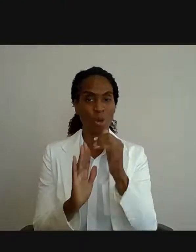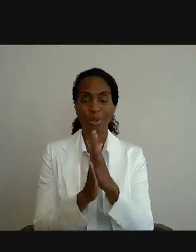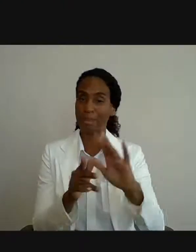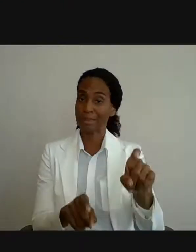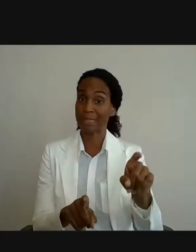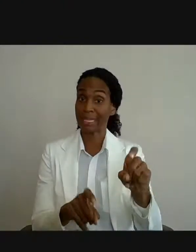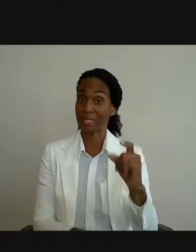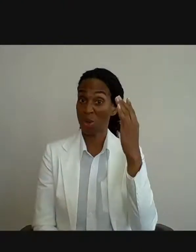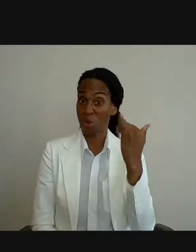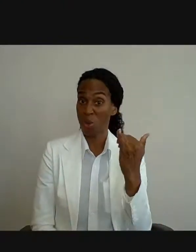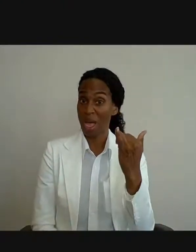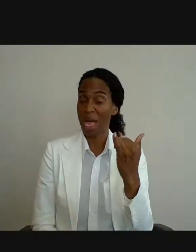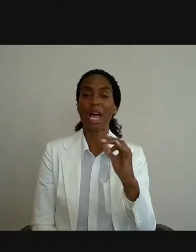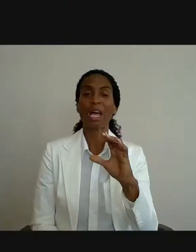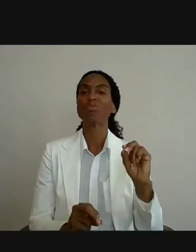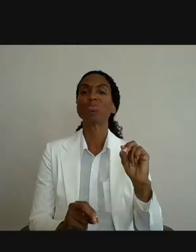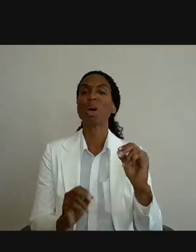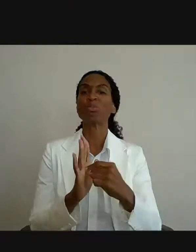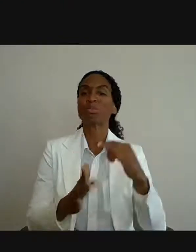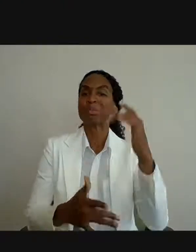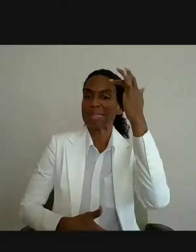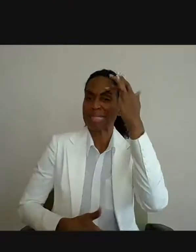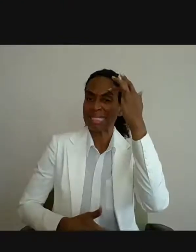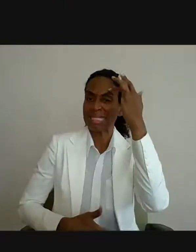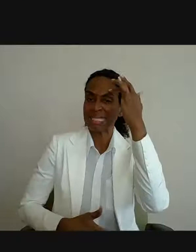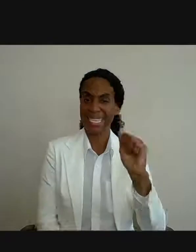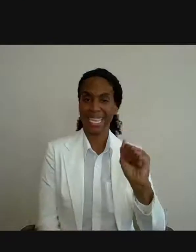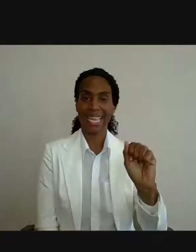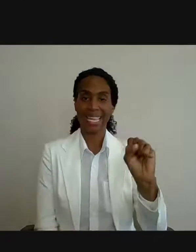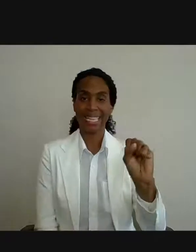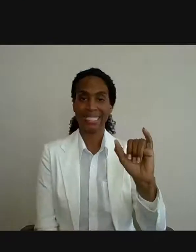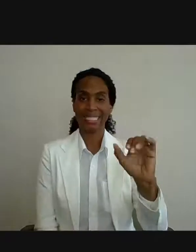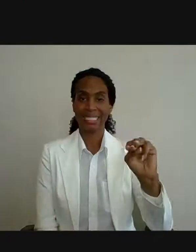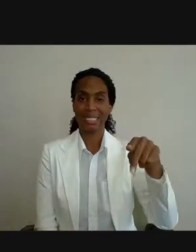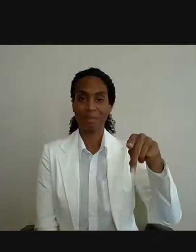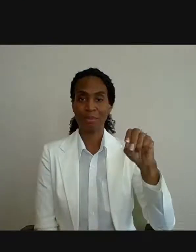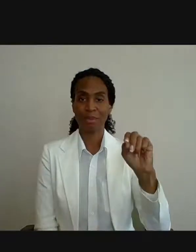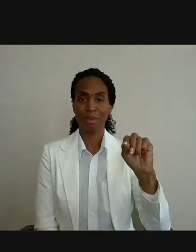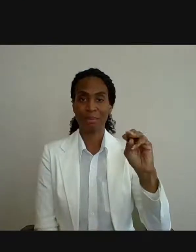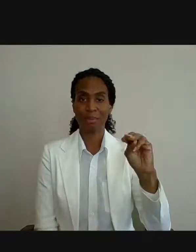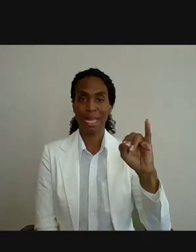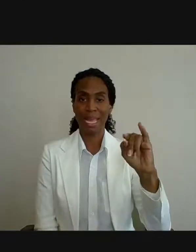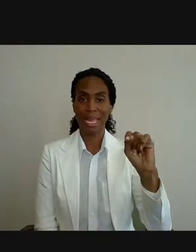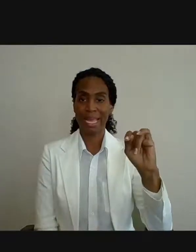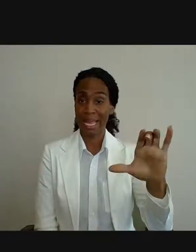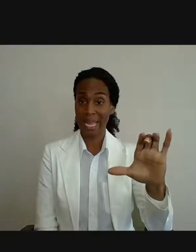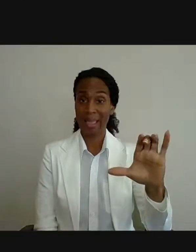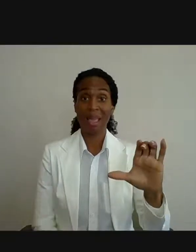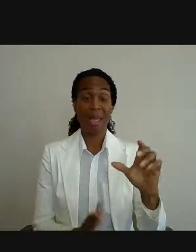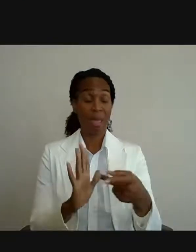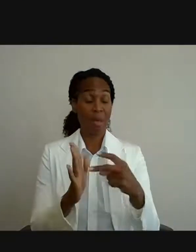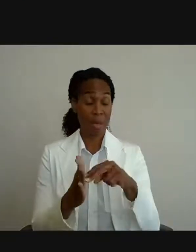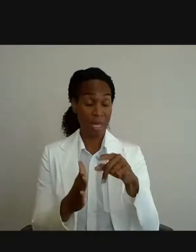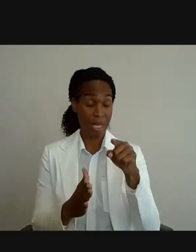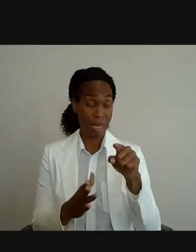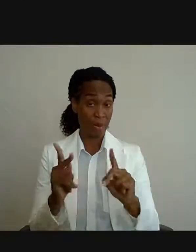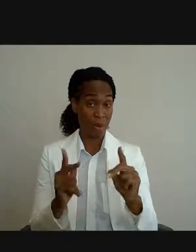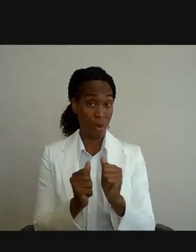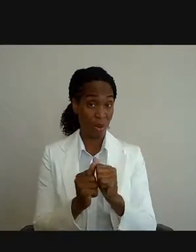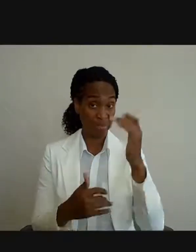because they don't have symptoms. And so that element related to people that have had